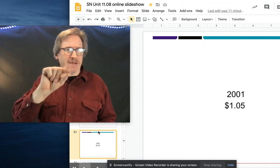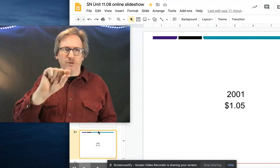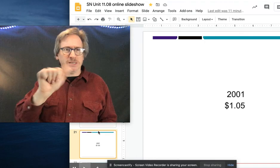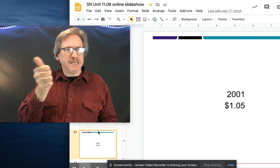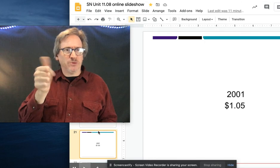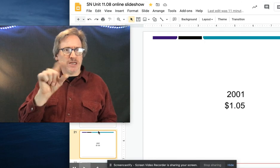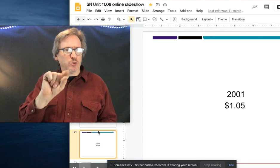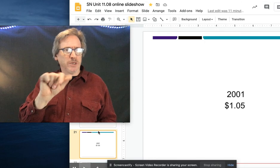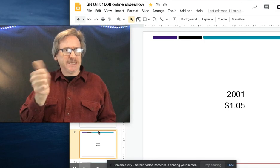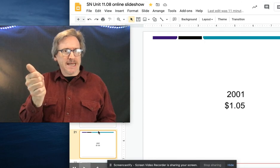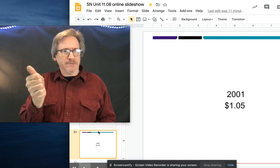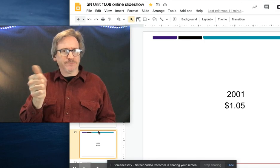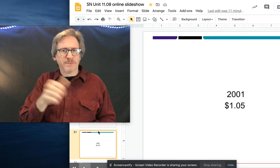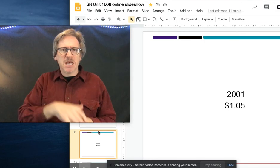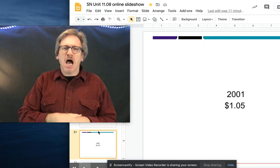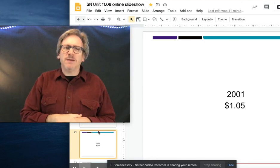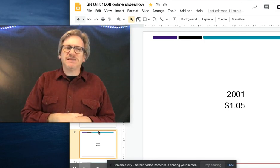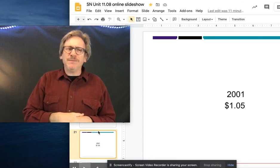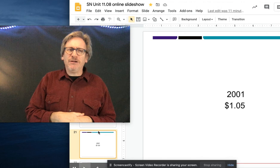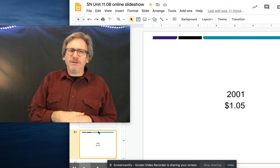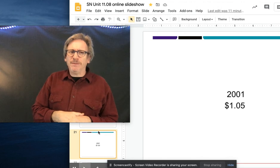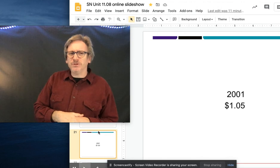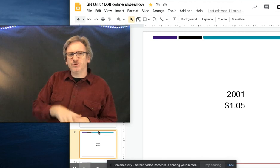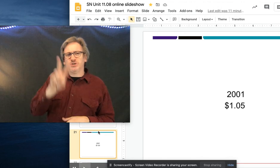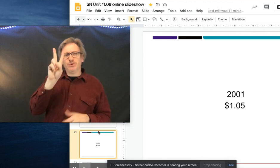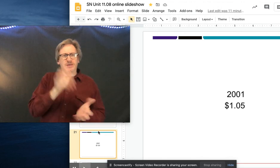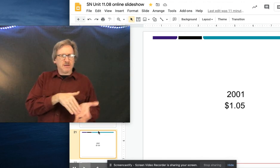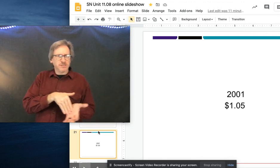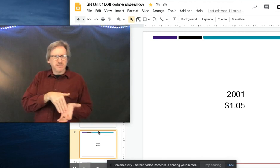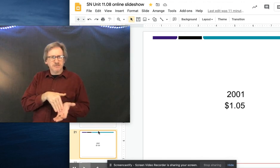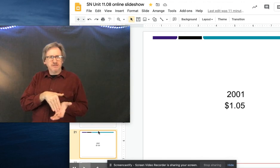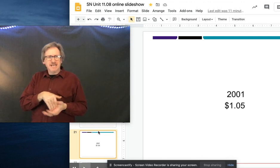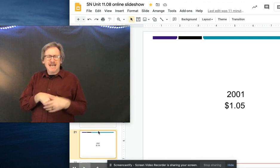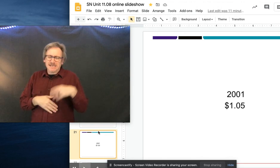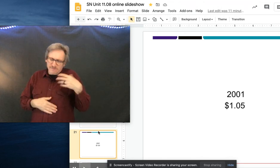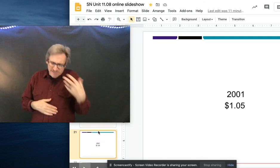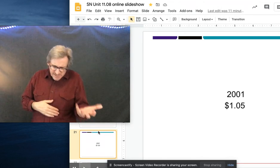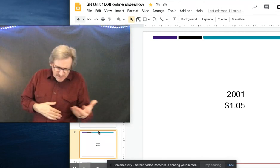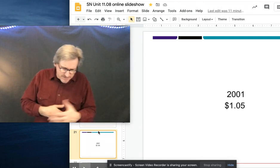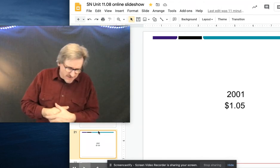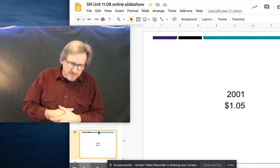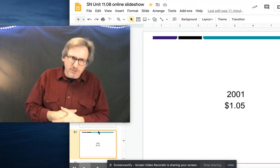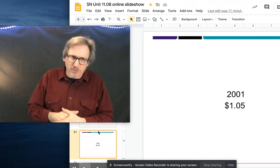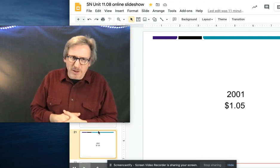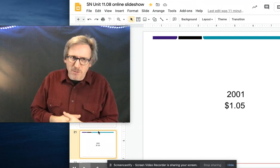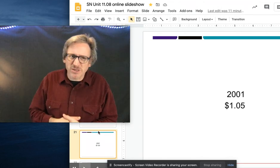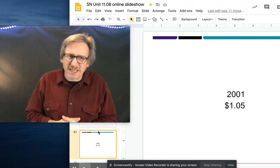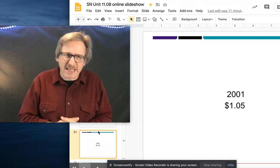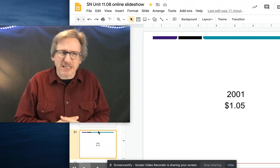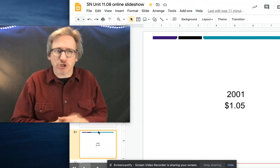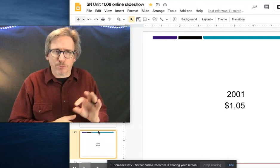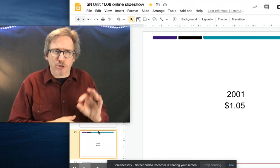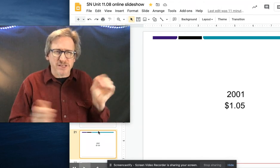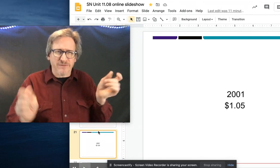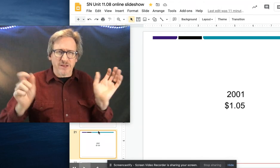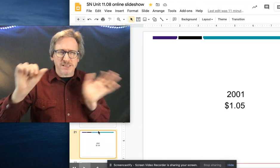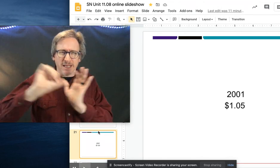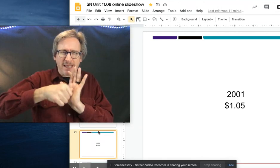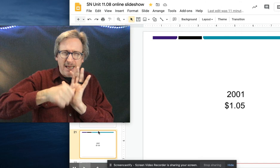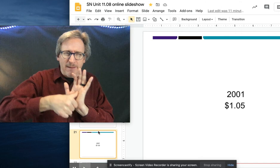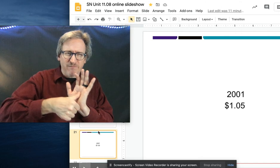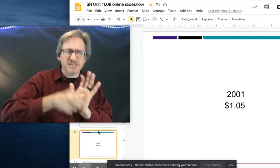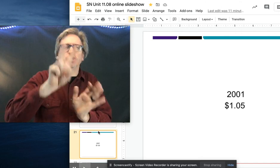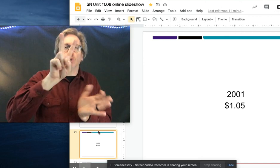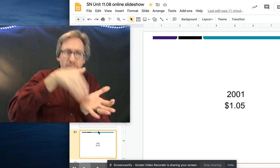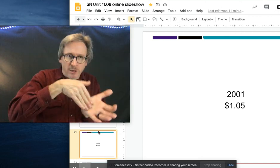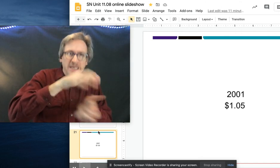2010. I only see 2010. Some hearing people do 2000. And I've seen some deaf people, but mostly like interpreters, if it's like